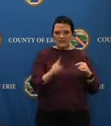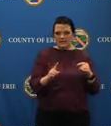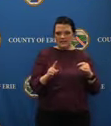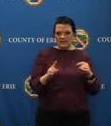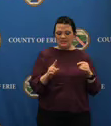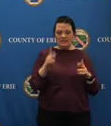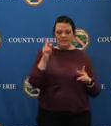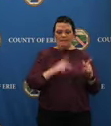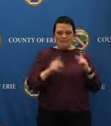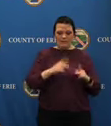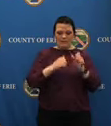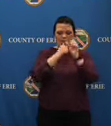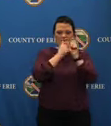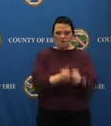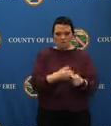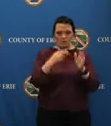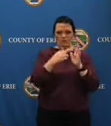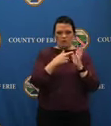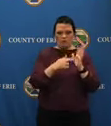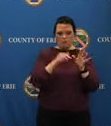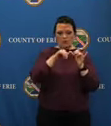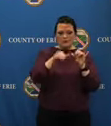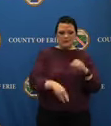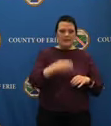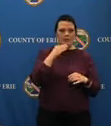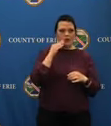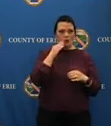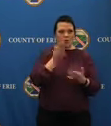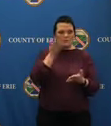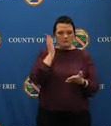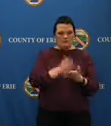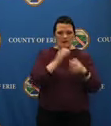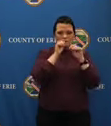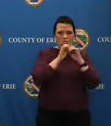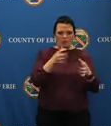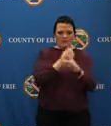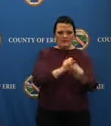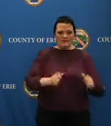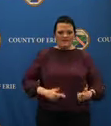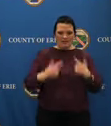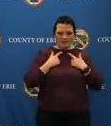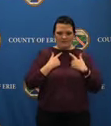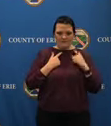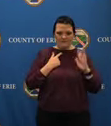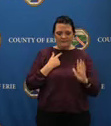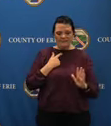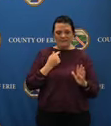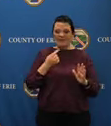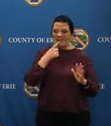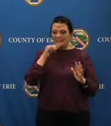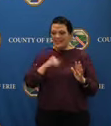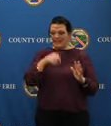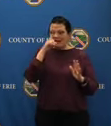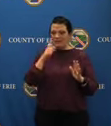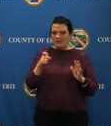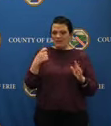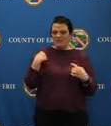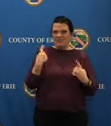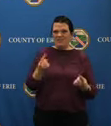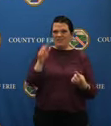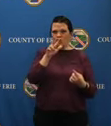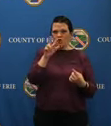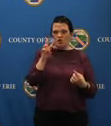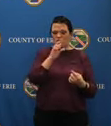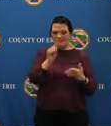is people following the rules, staying home, stopping the spread to save lives. And I say that because in the last